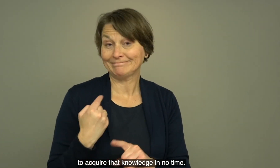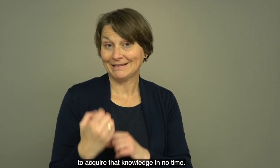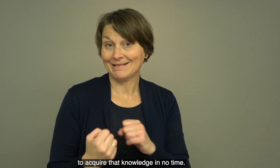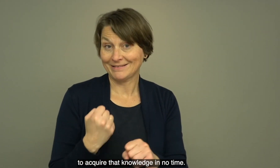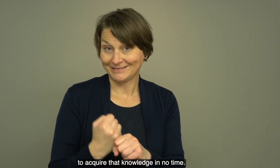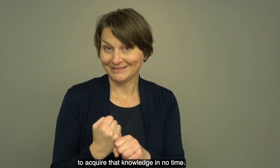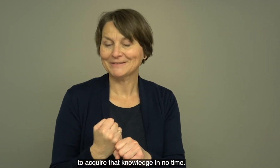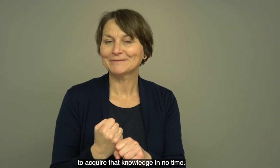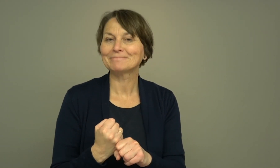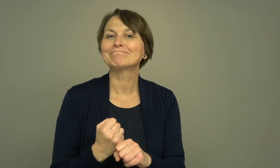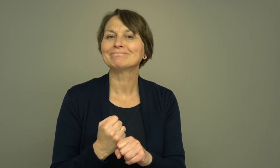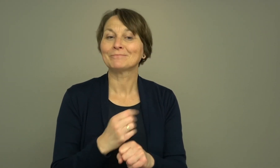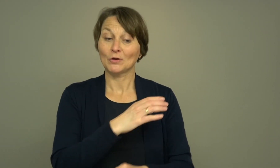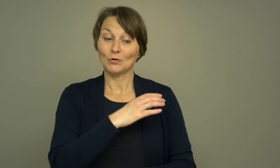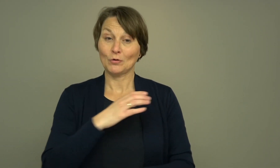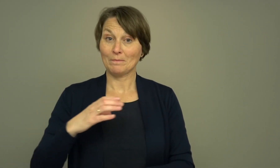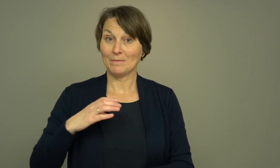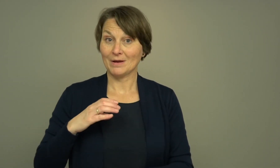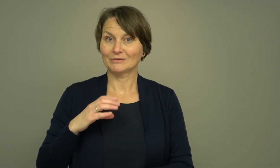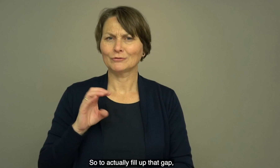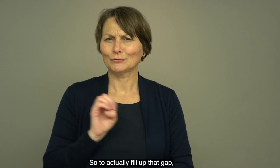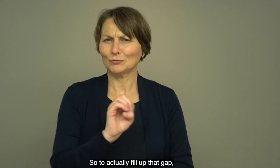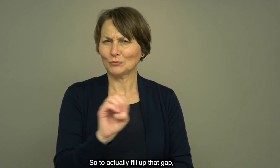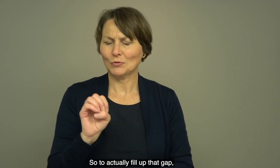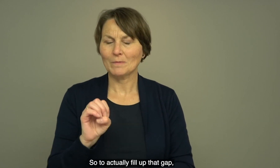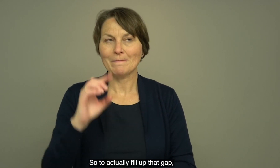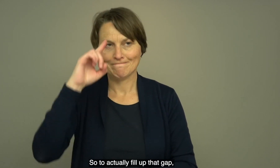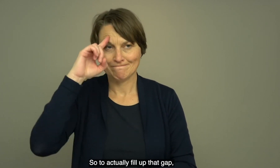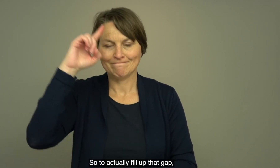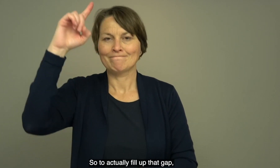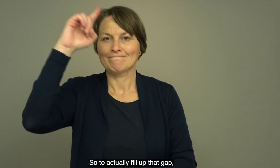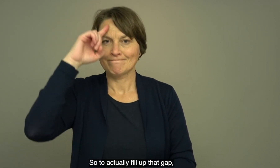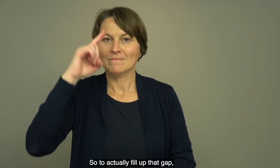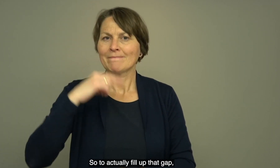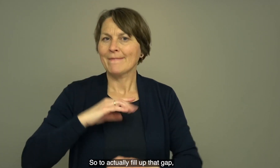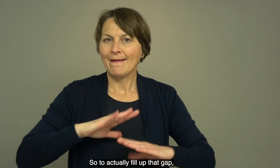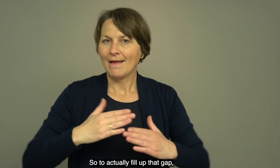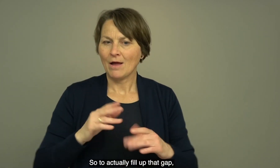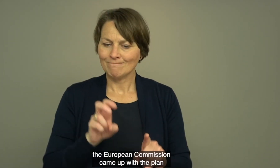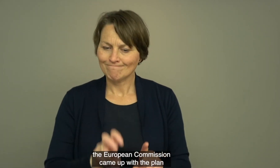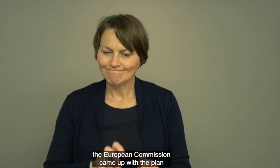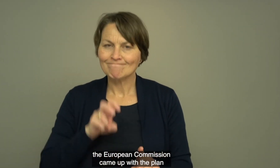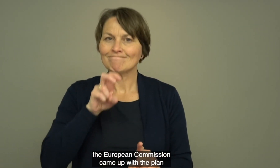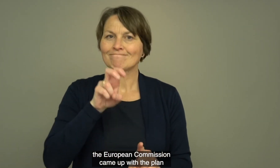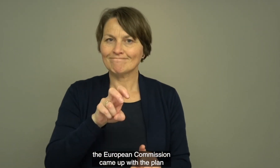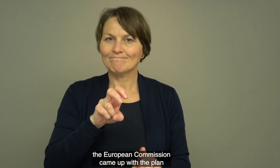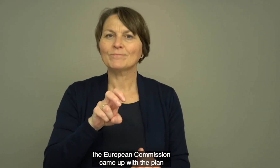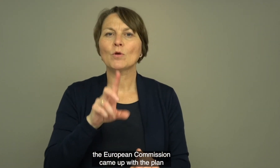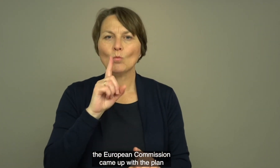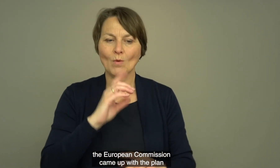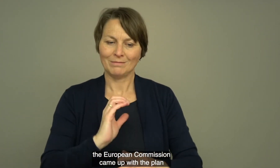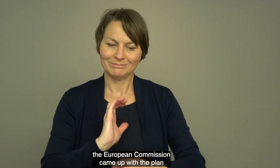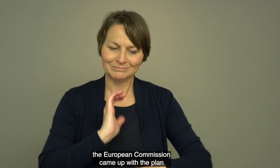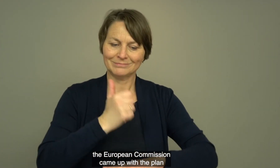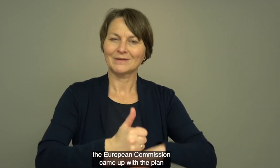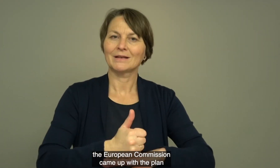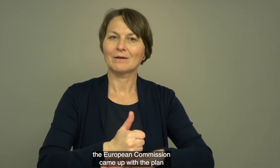no time. So to actually fill up that gap, the European Commission came up with